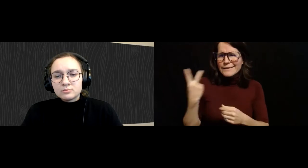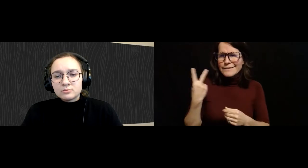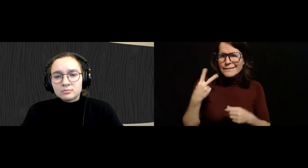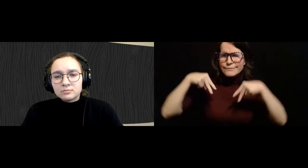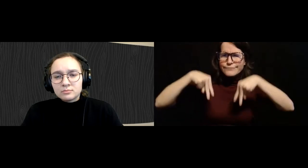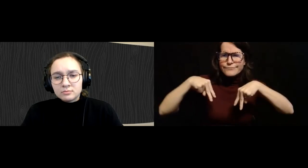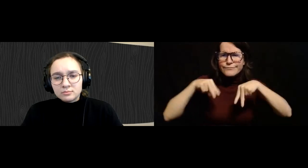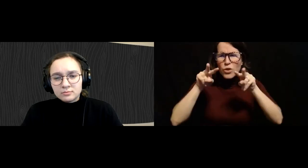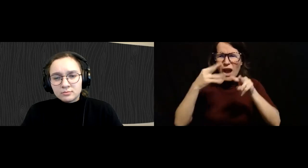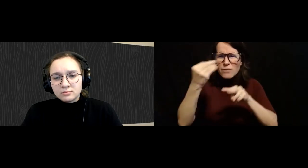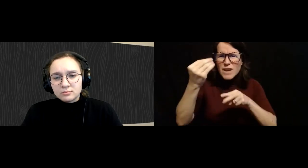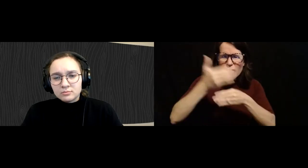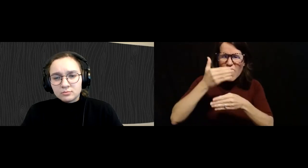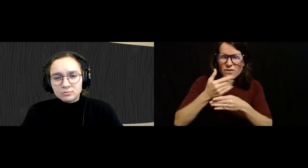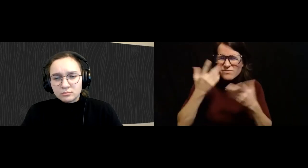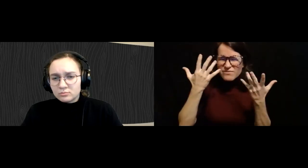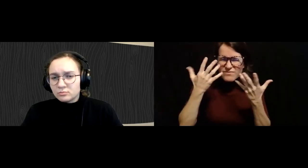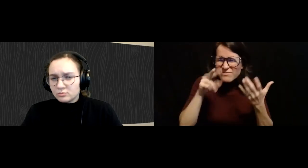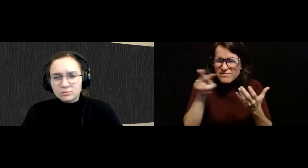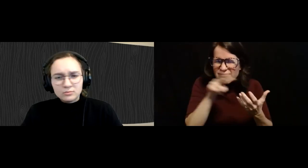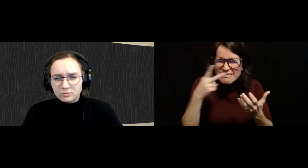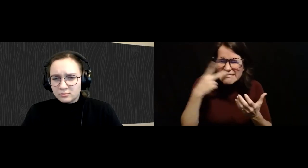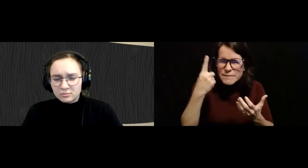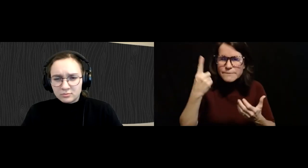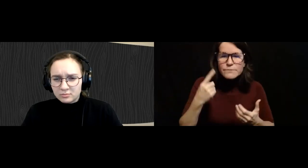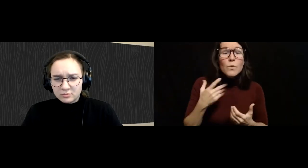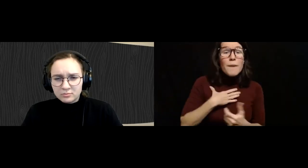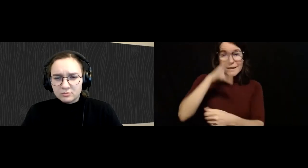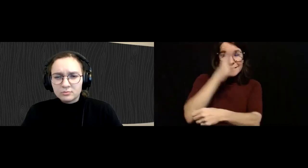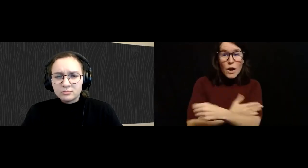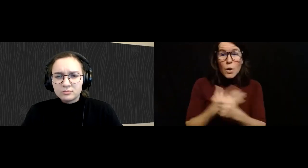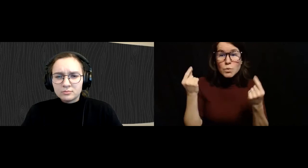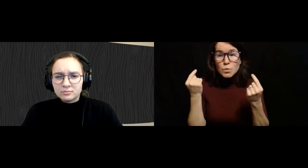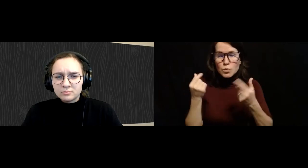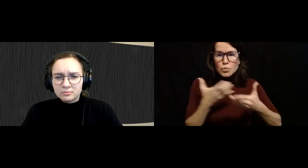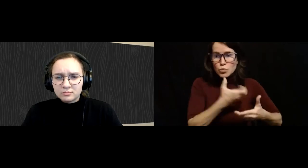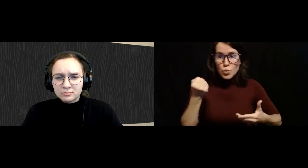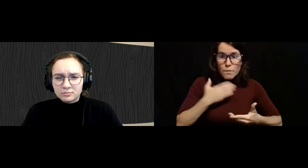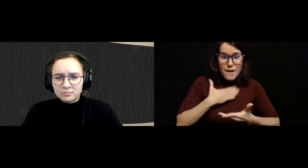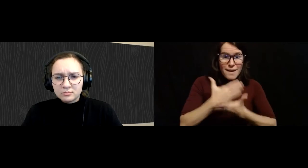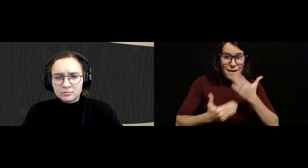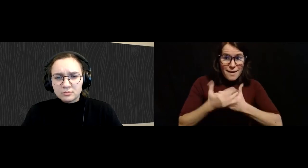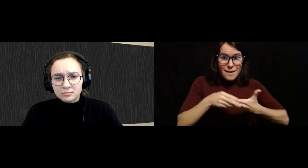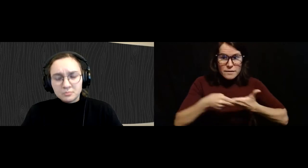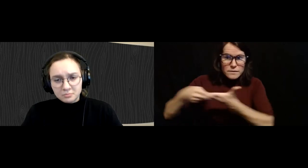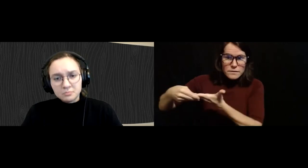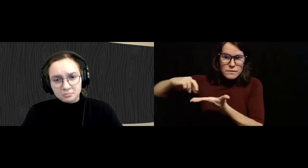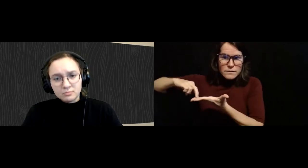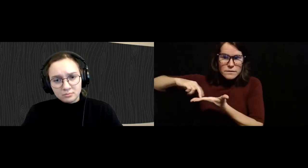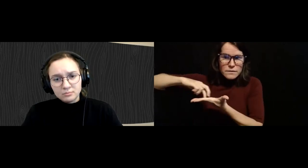My son and I will look outside the window and, you know, he'll see something and he'll take my